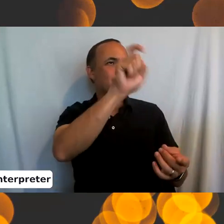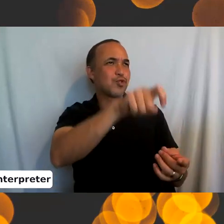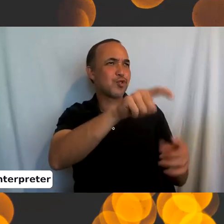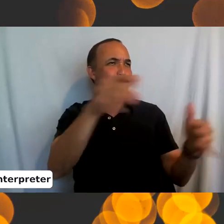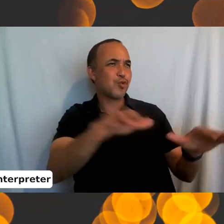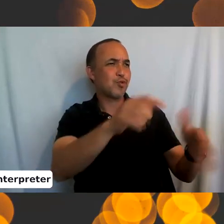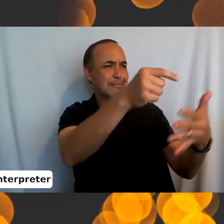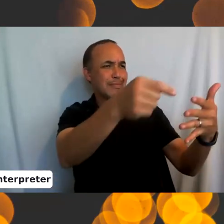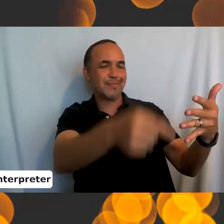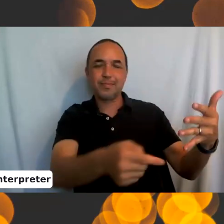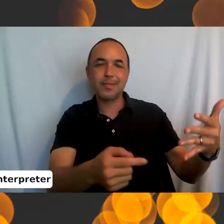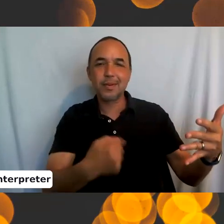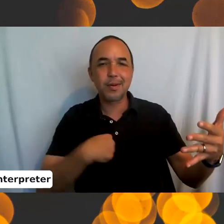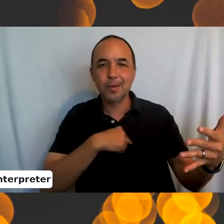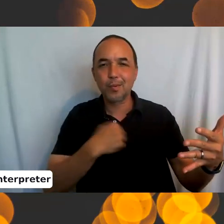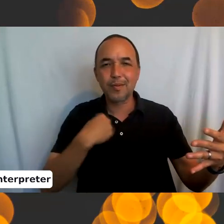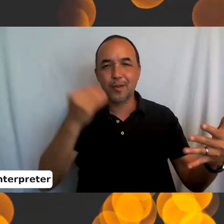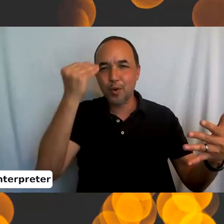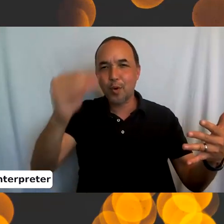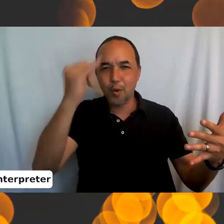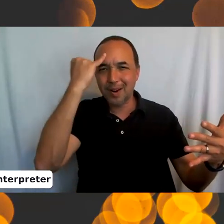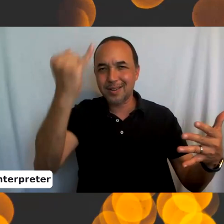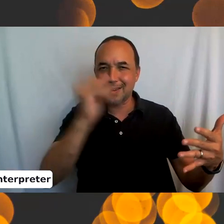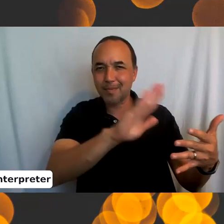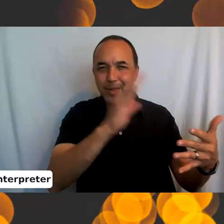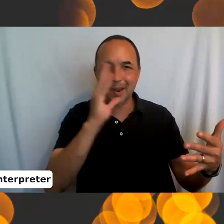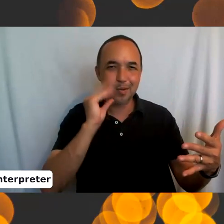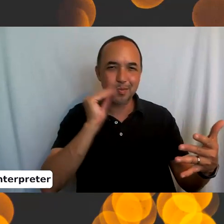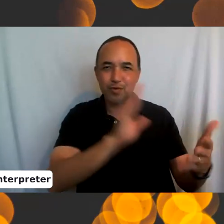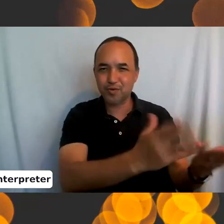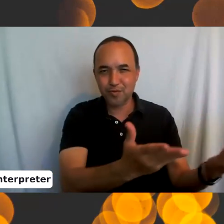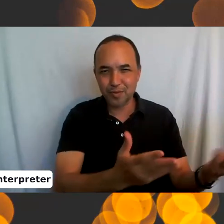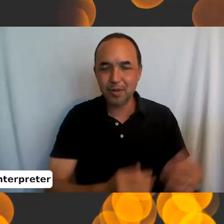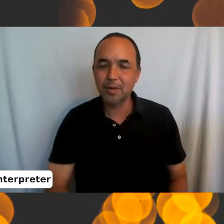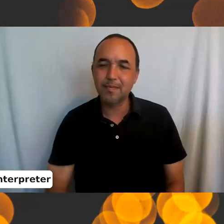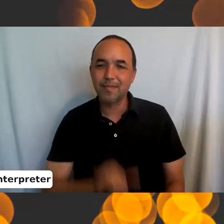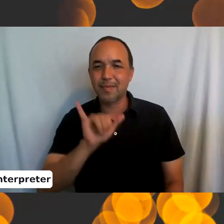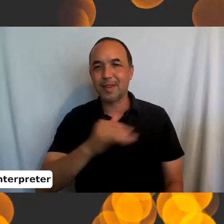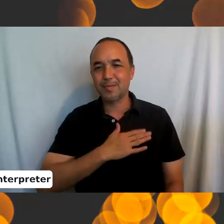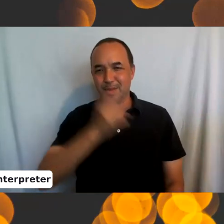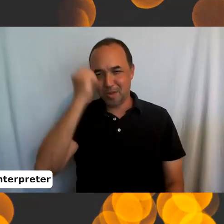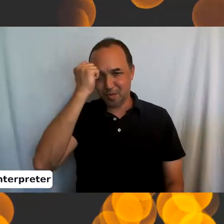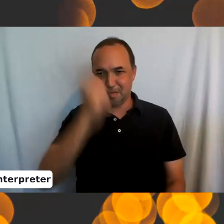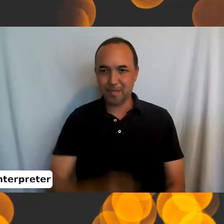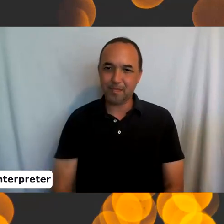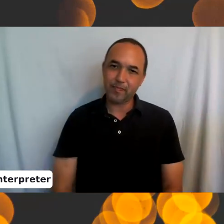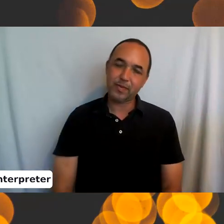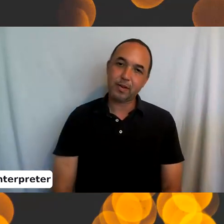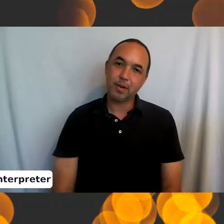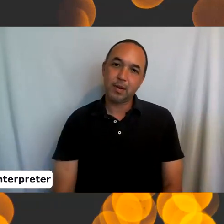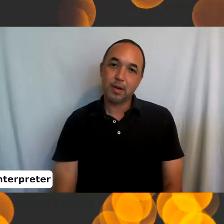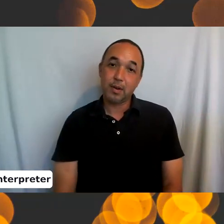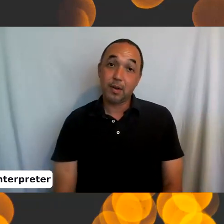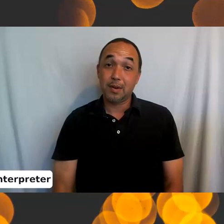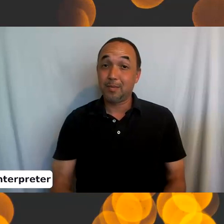we really have no idea what's going on over there. So that's just my theory on that. Be ready to be